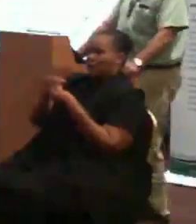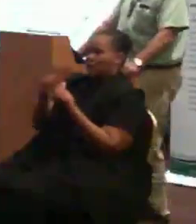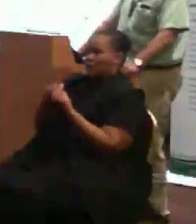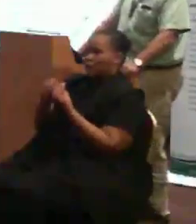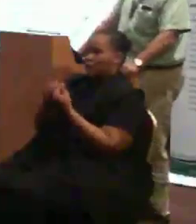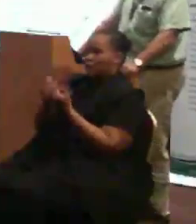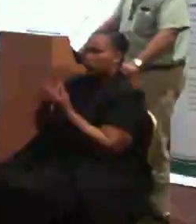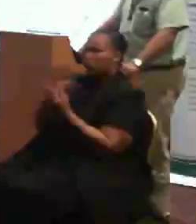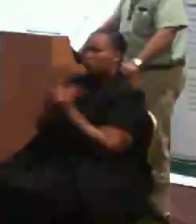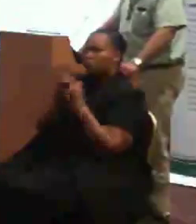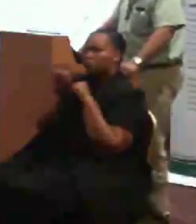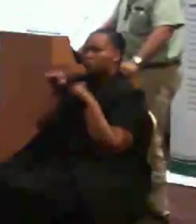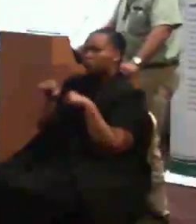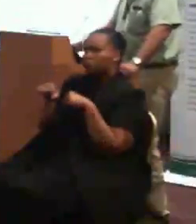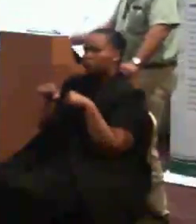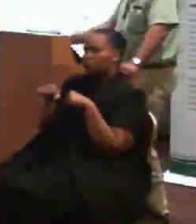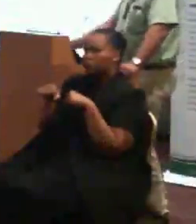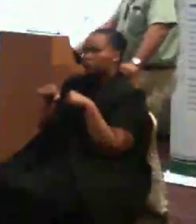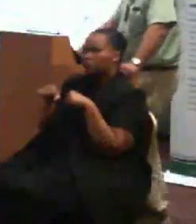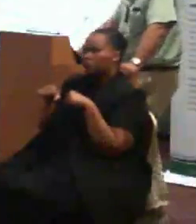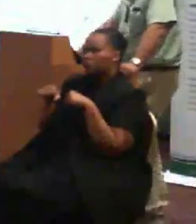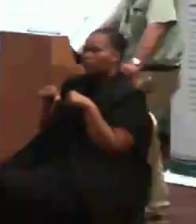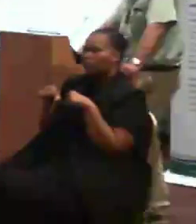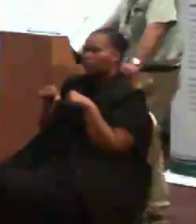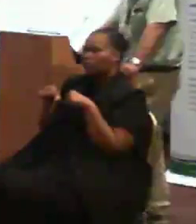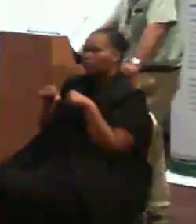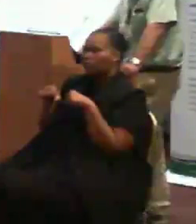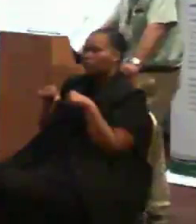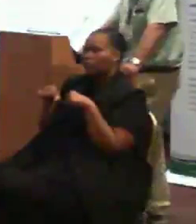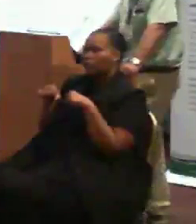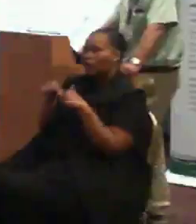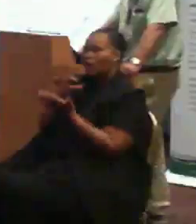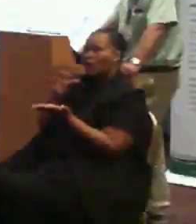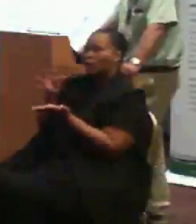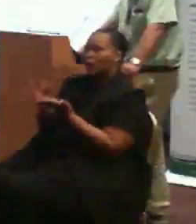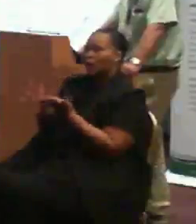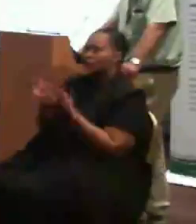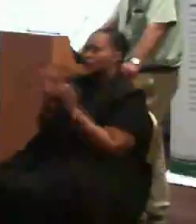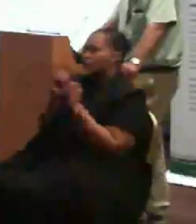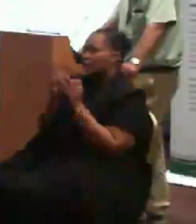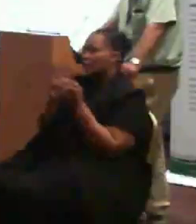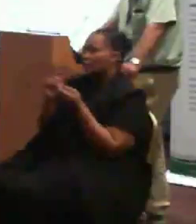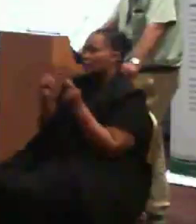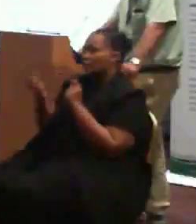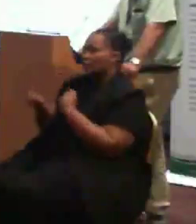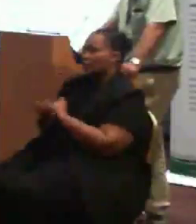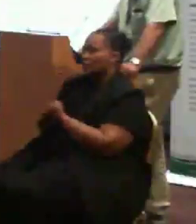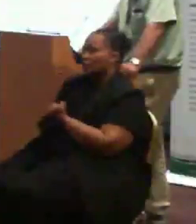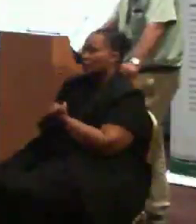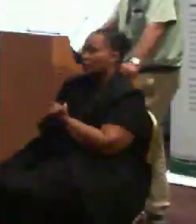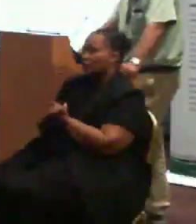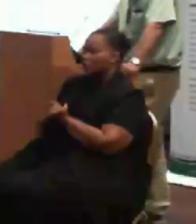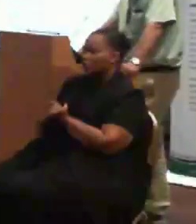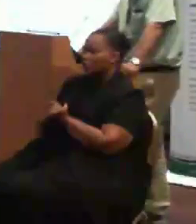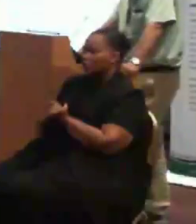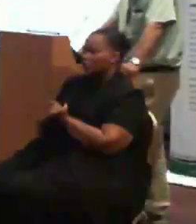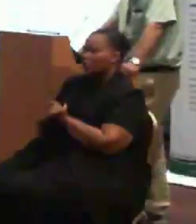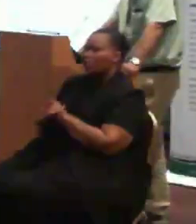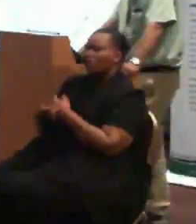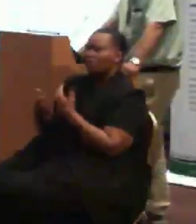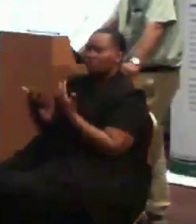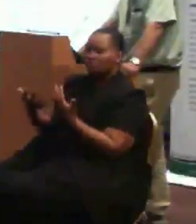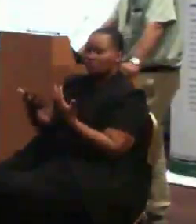I agree that nothing is changed in the application in terms of the business model or